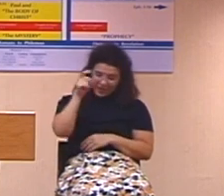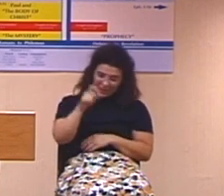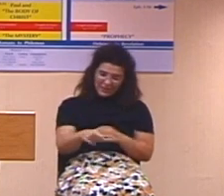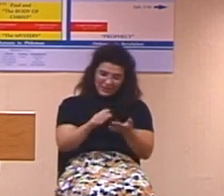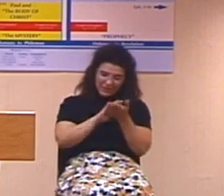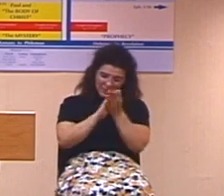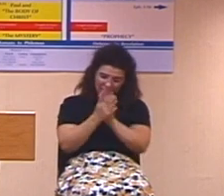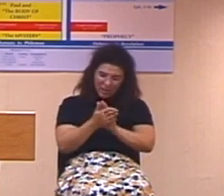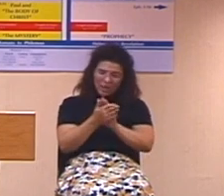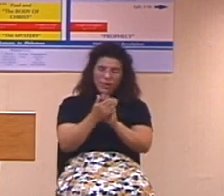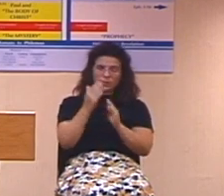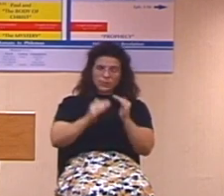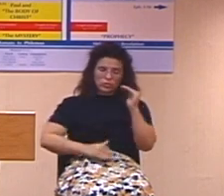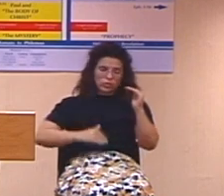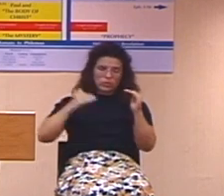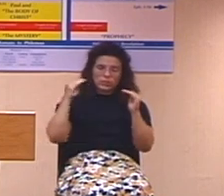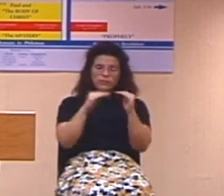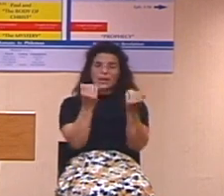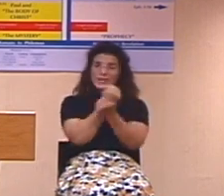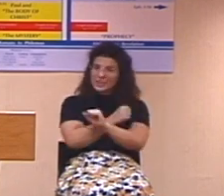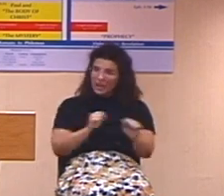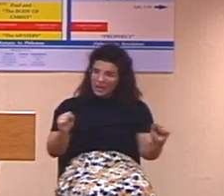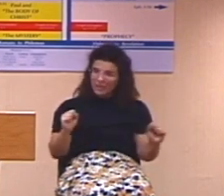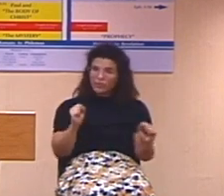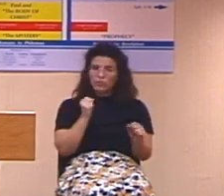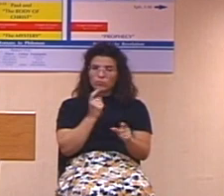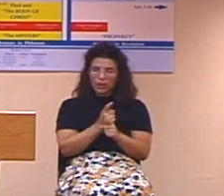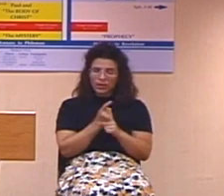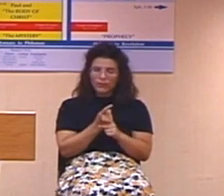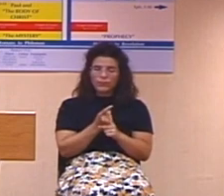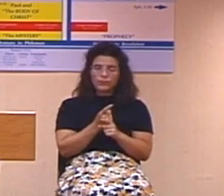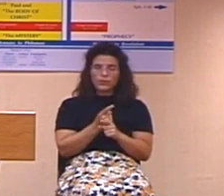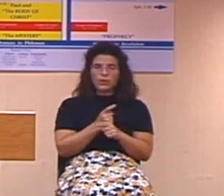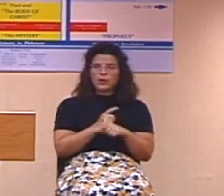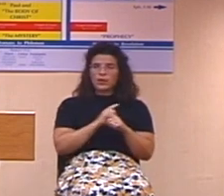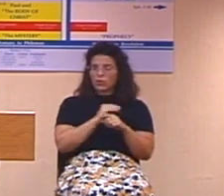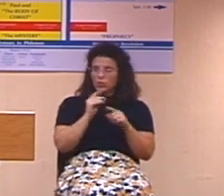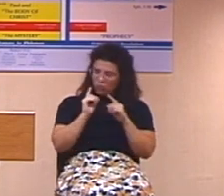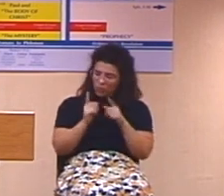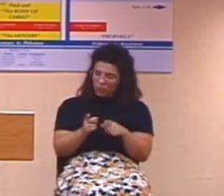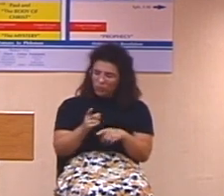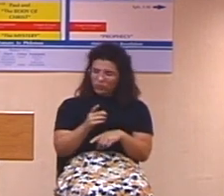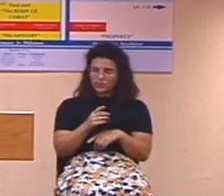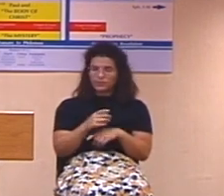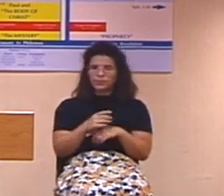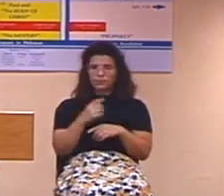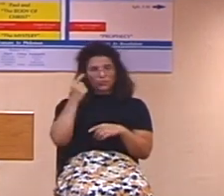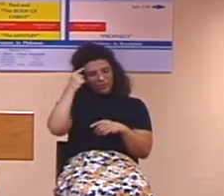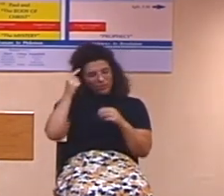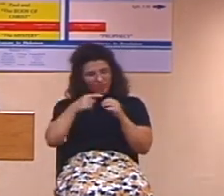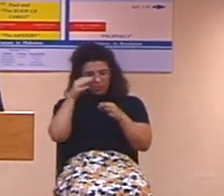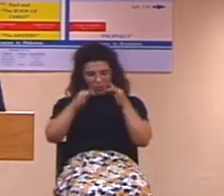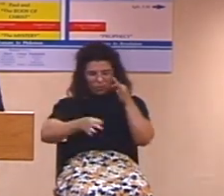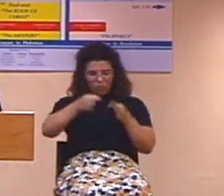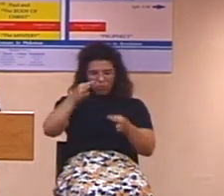what? Justified, saved. And he comes over and he says, here, think about the